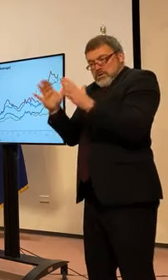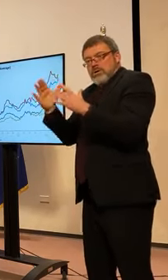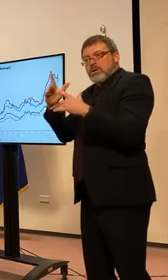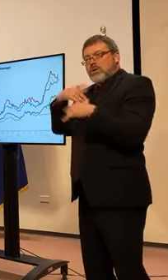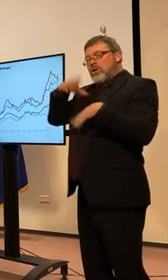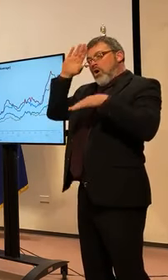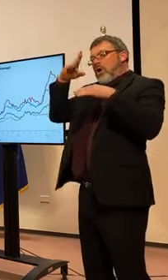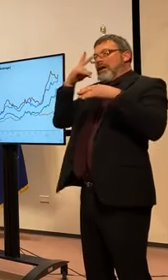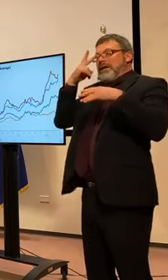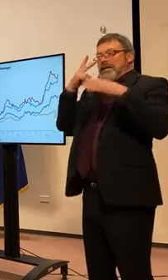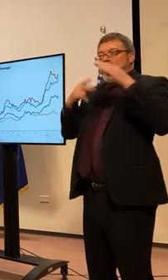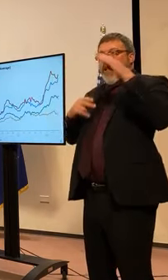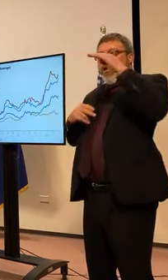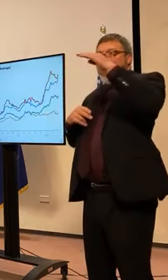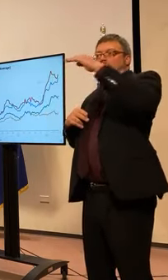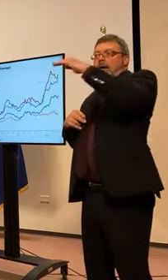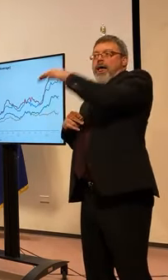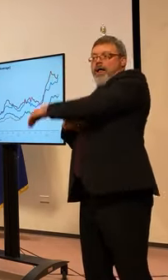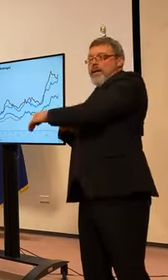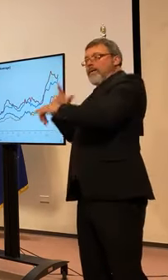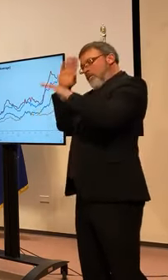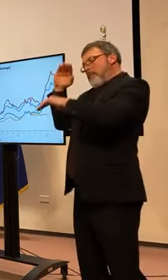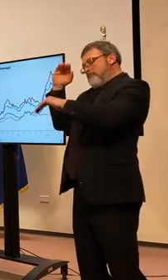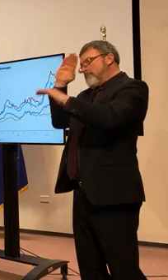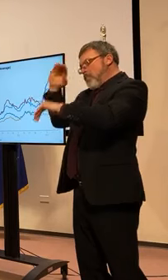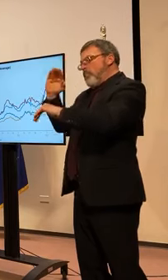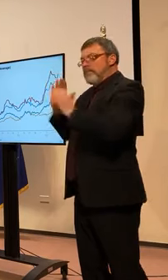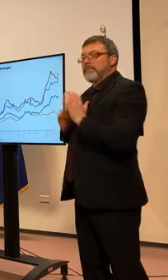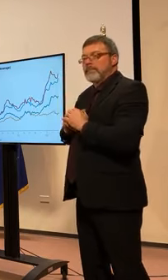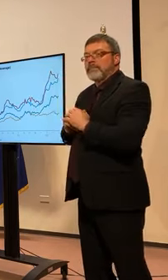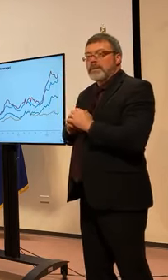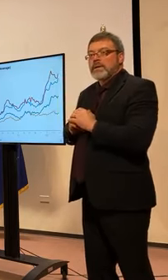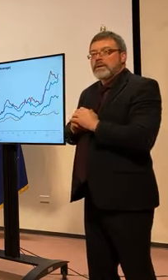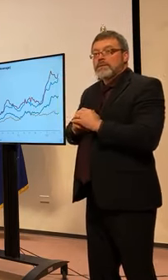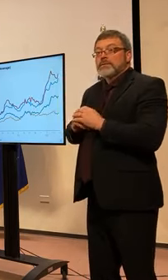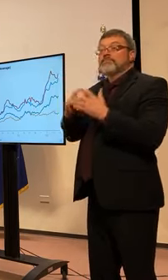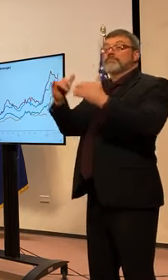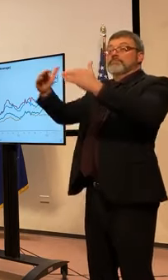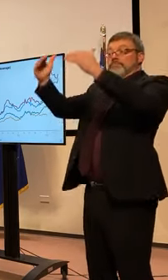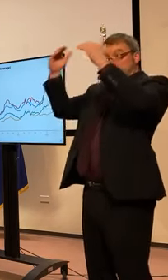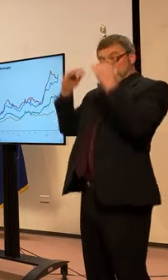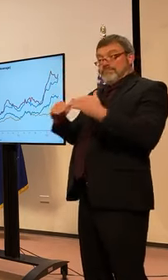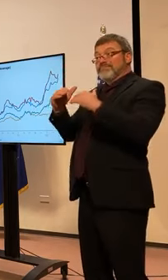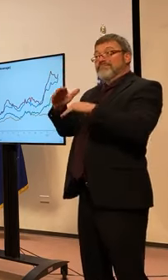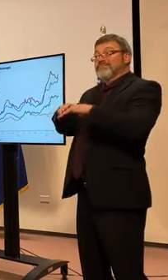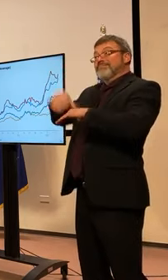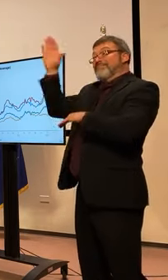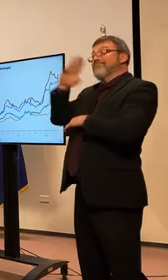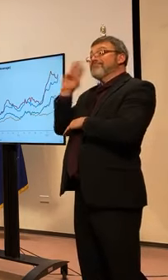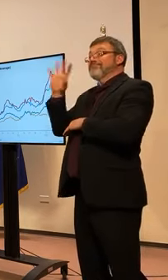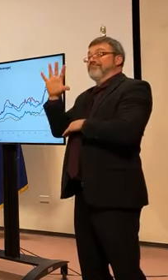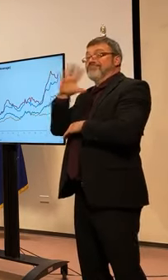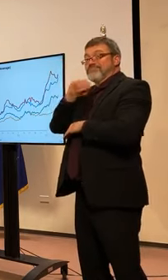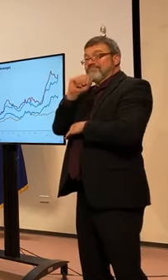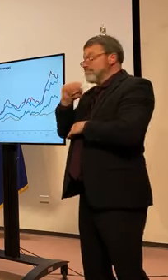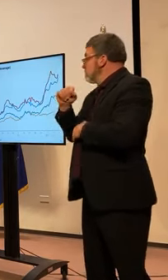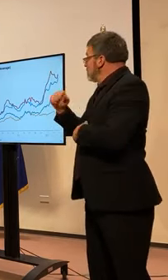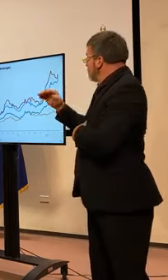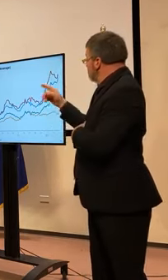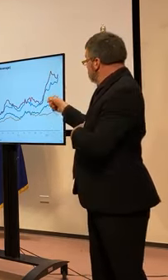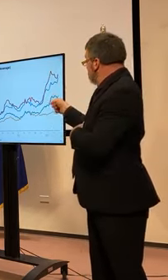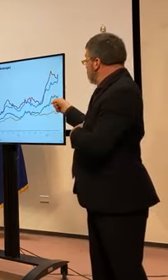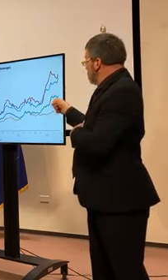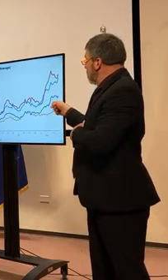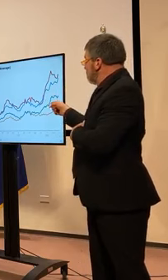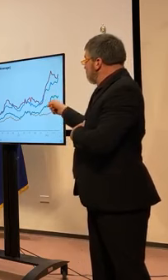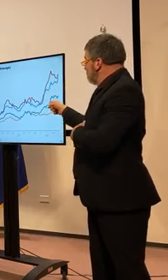important age group to take a look at is that 65 and older group. So you can see here over the last 7 days, the 65 and older cases have actually gone